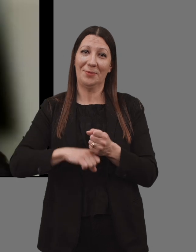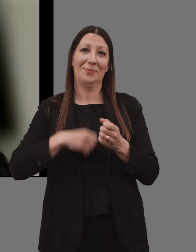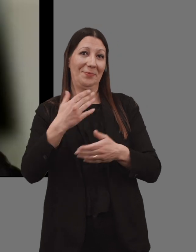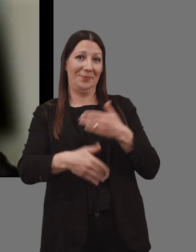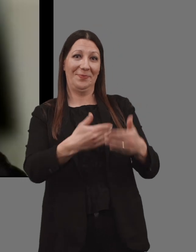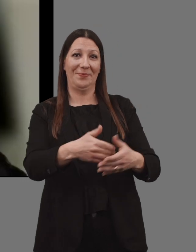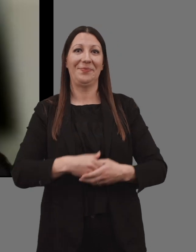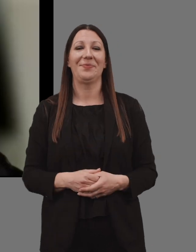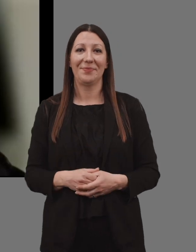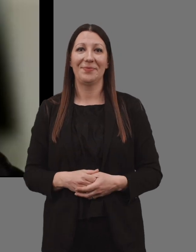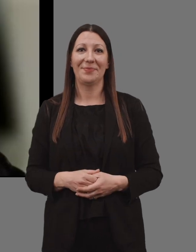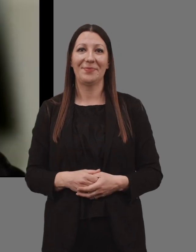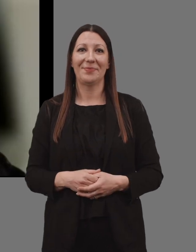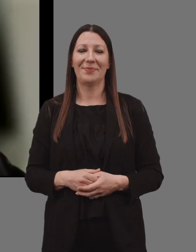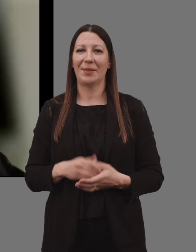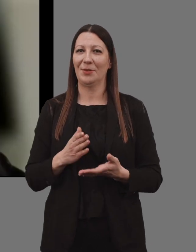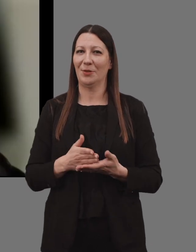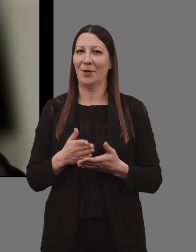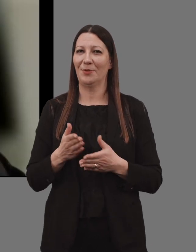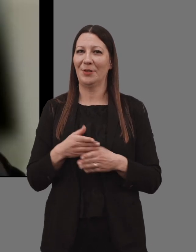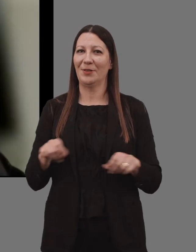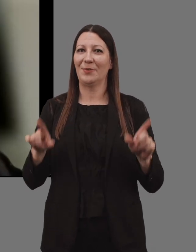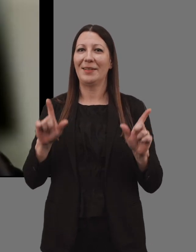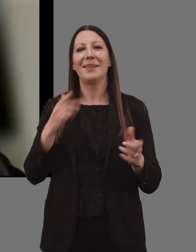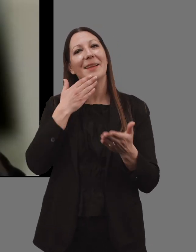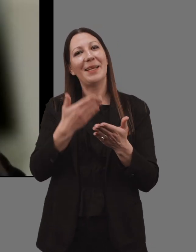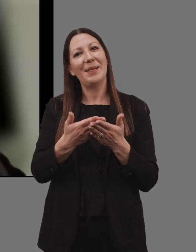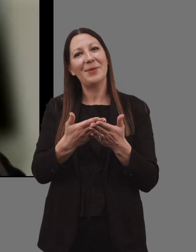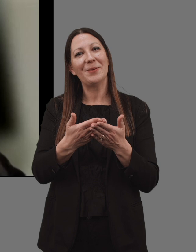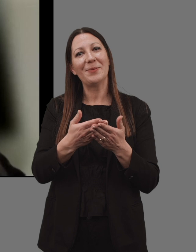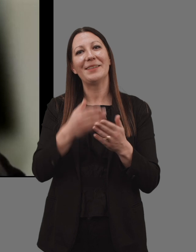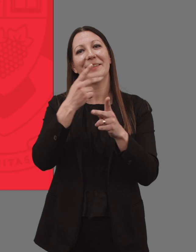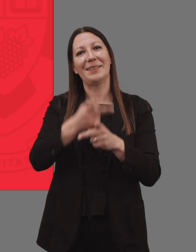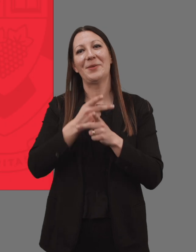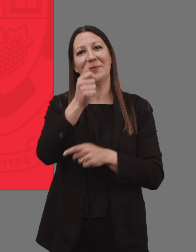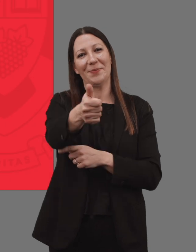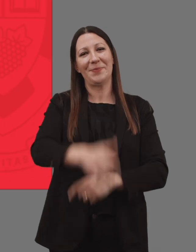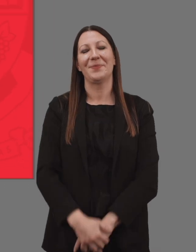I'm going to stop sharing my screen there. Thank you very much. Take care.